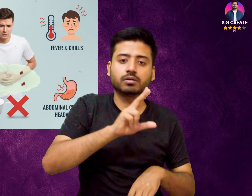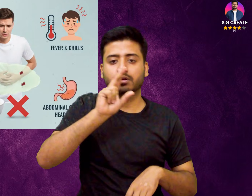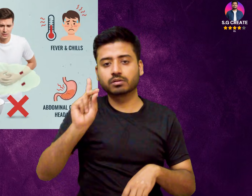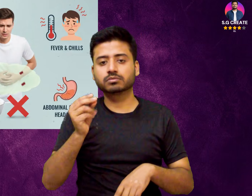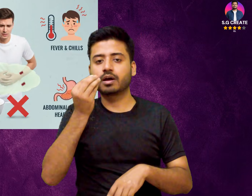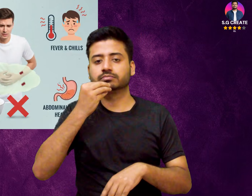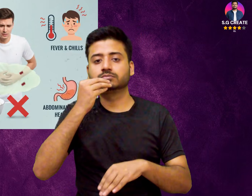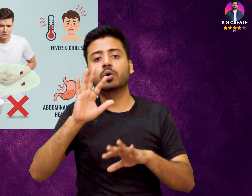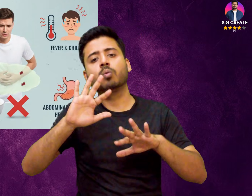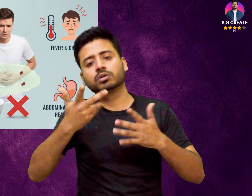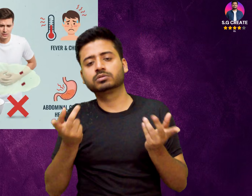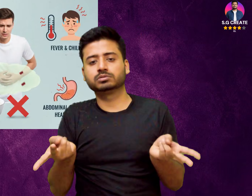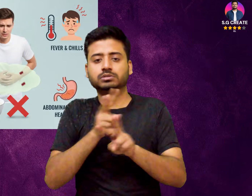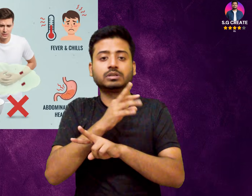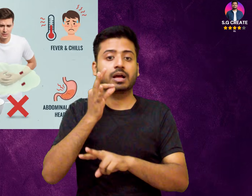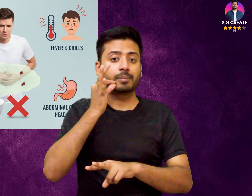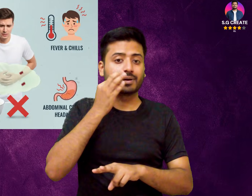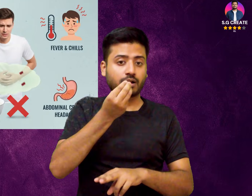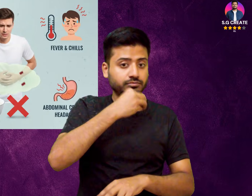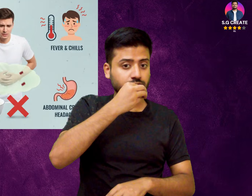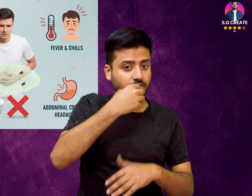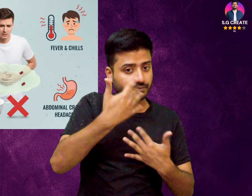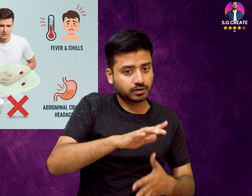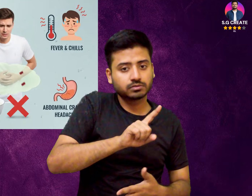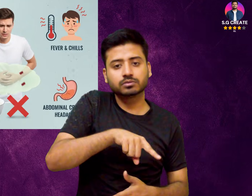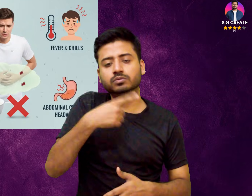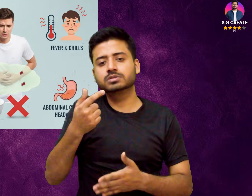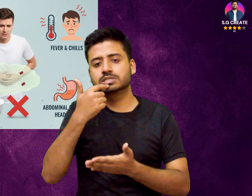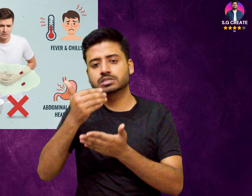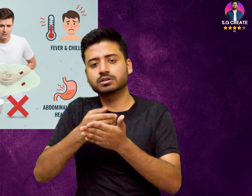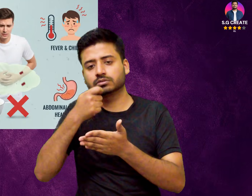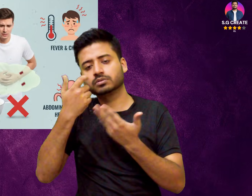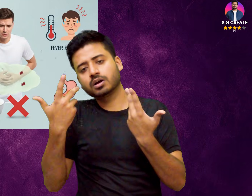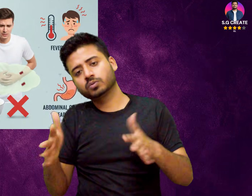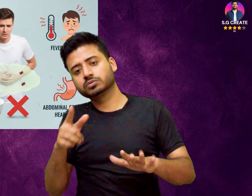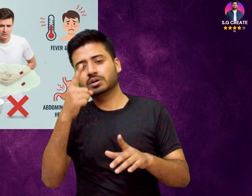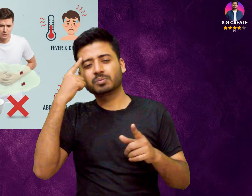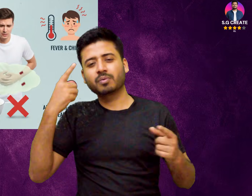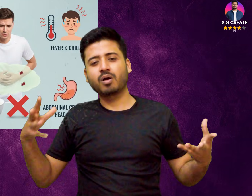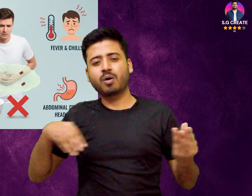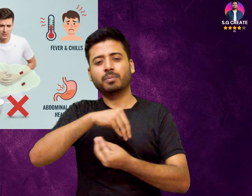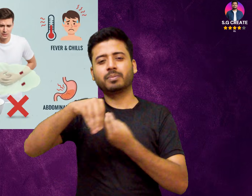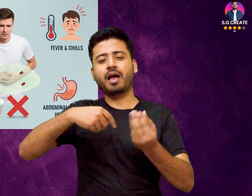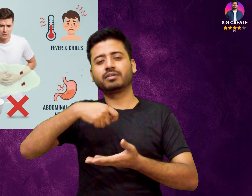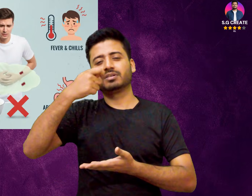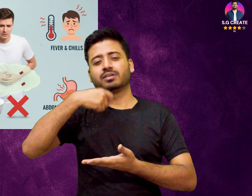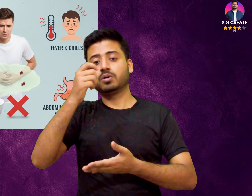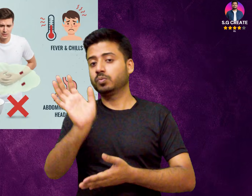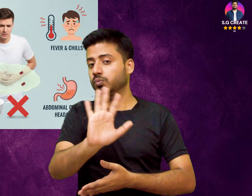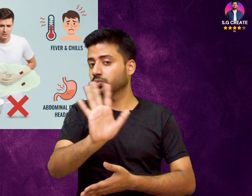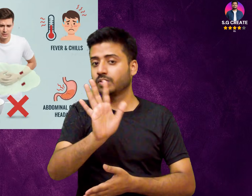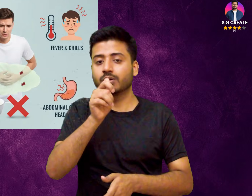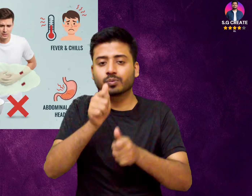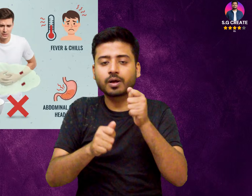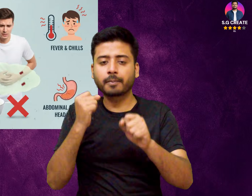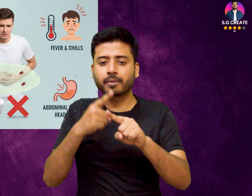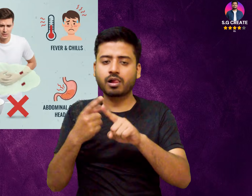as a standalone meal or in the mid-afternoon, 3 to 4 p.m., is recommended to improve gut health, acting as a probiotic and